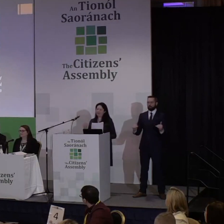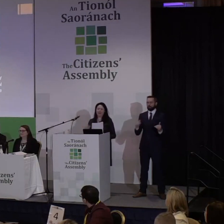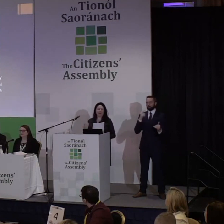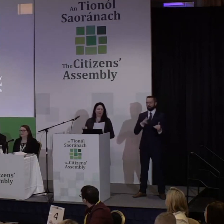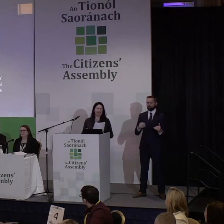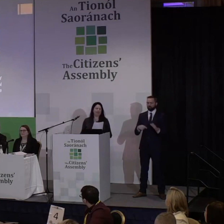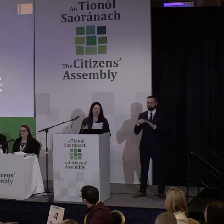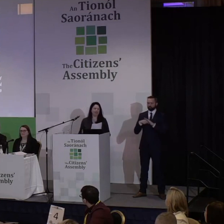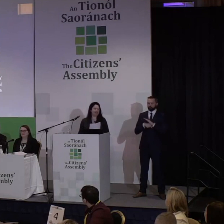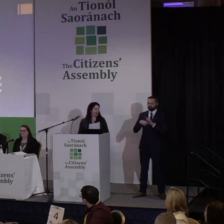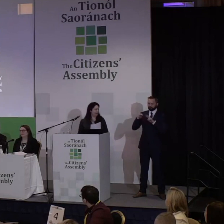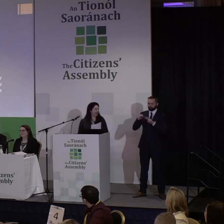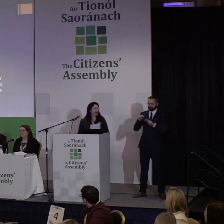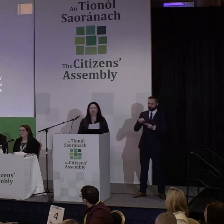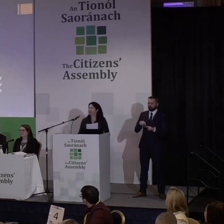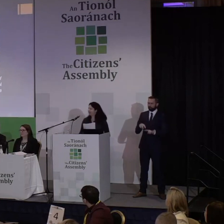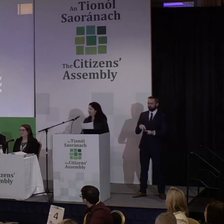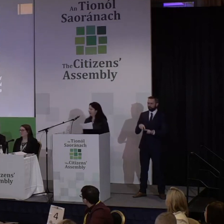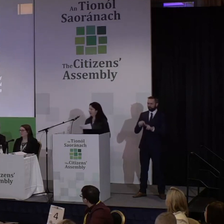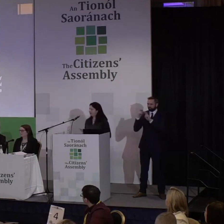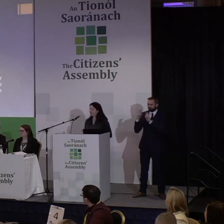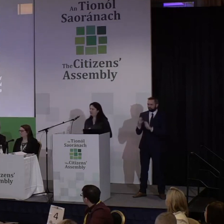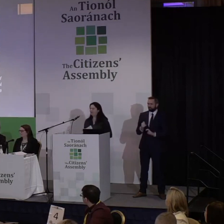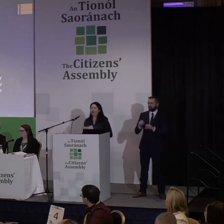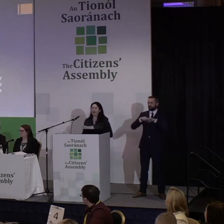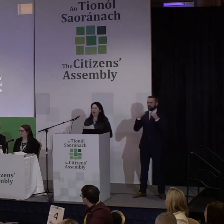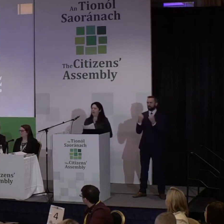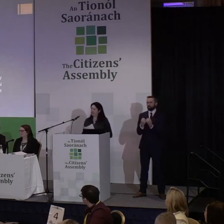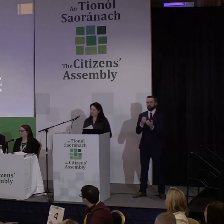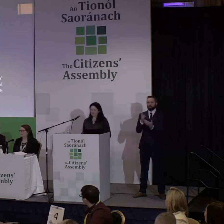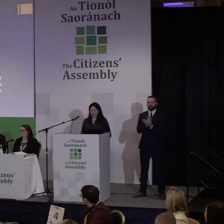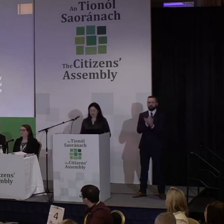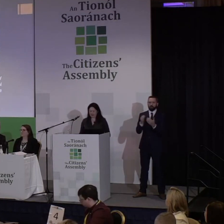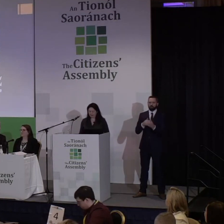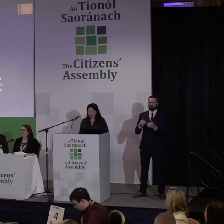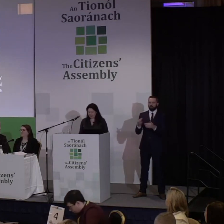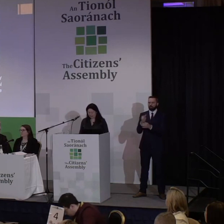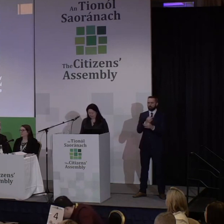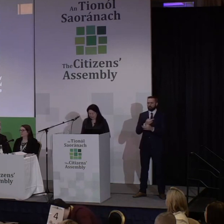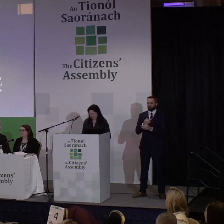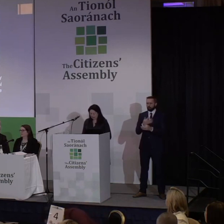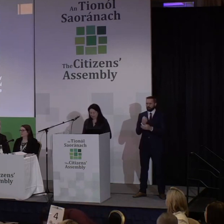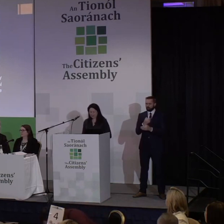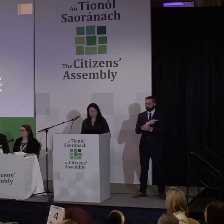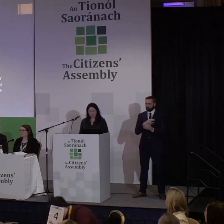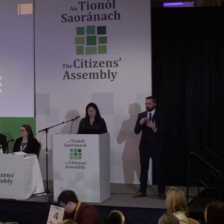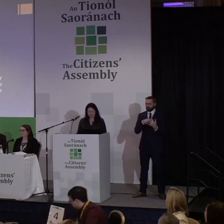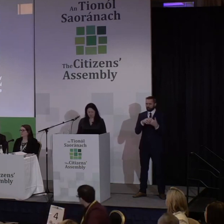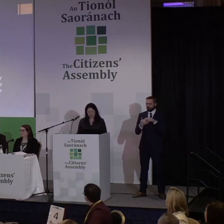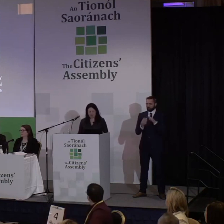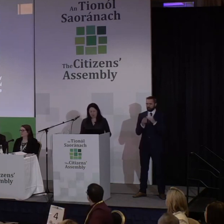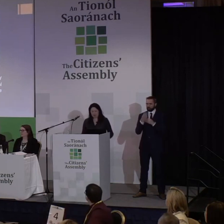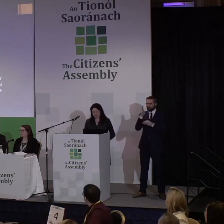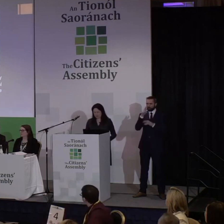begin, like everything, to drill down into the sociological trends in family life, we actually have quite a complicated